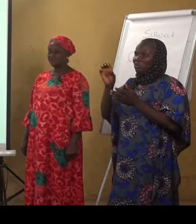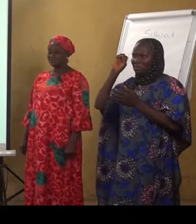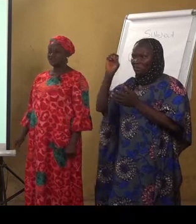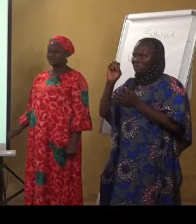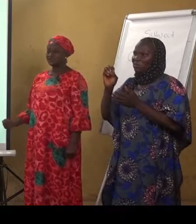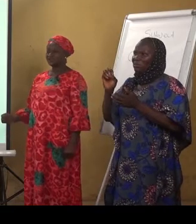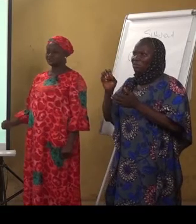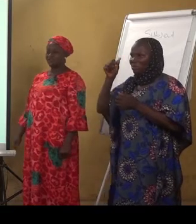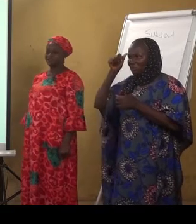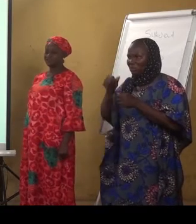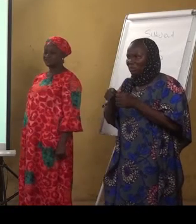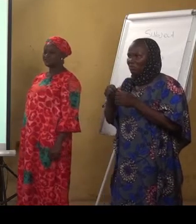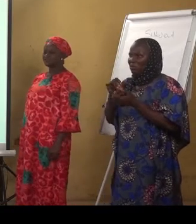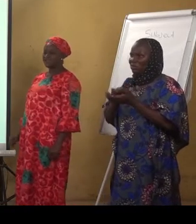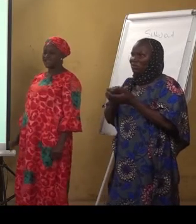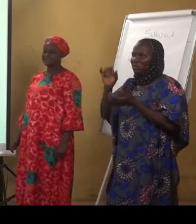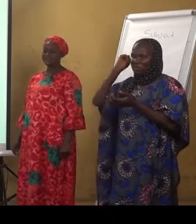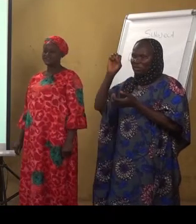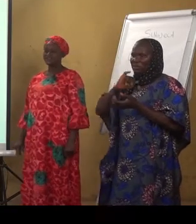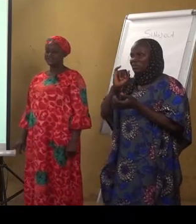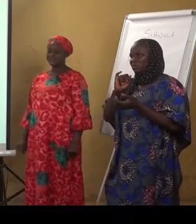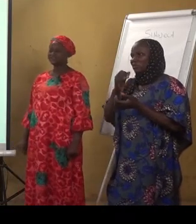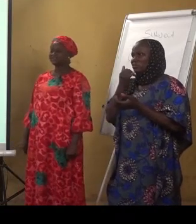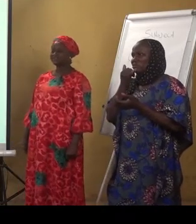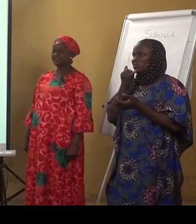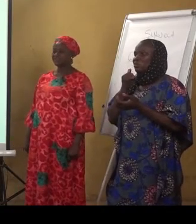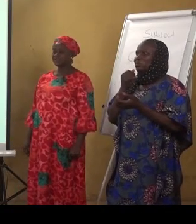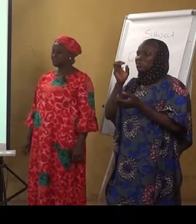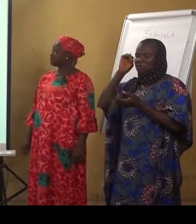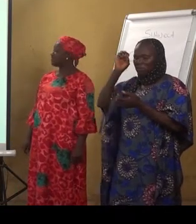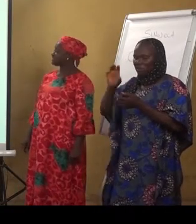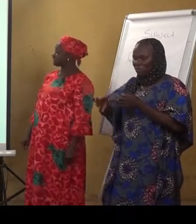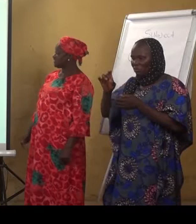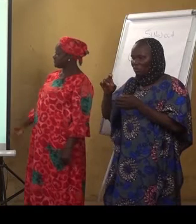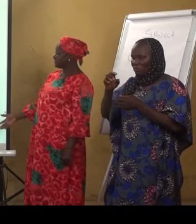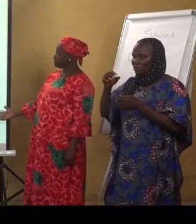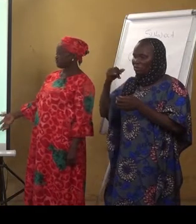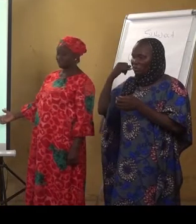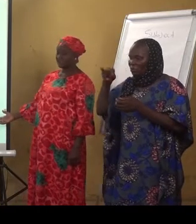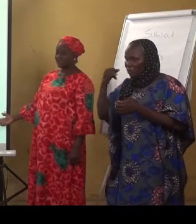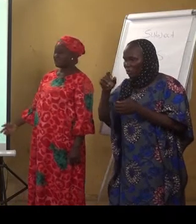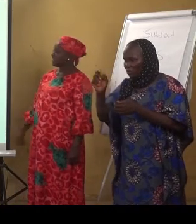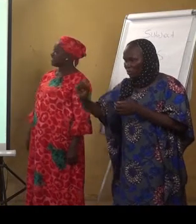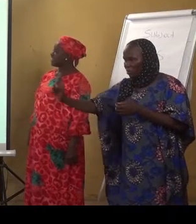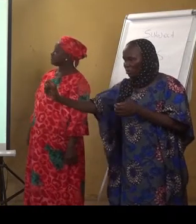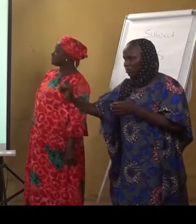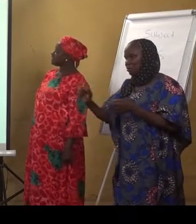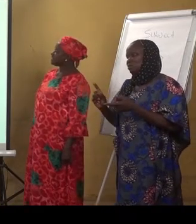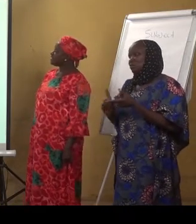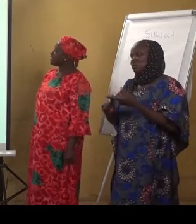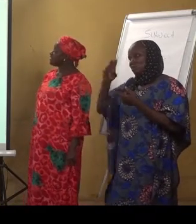do? He took his pen to write to his master, who was Philemon.